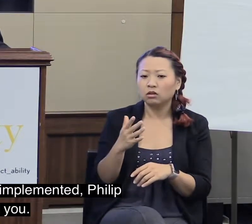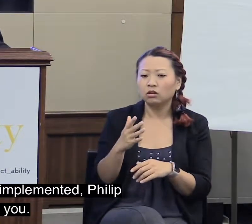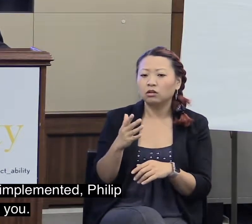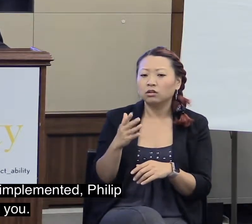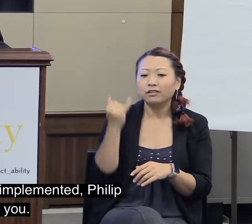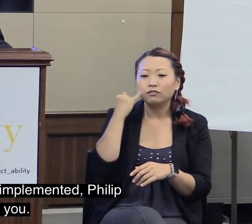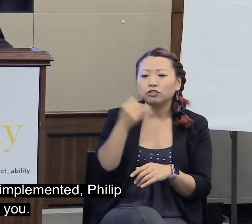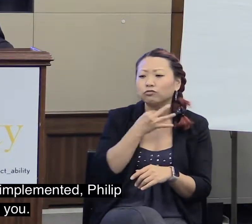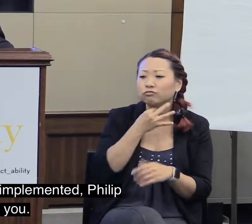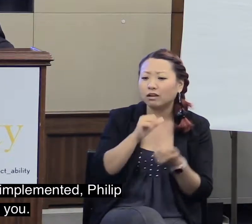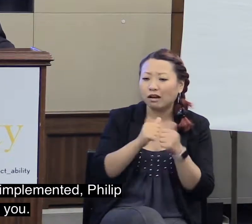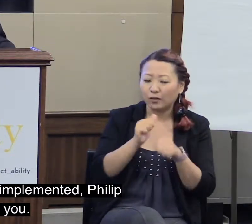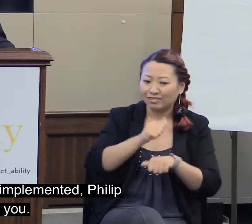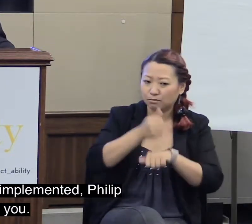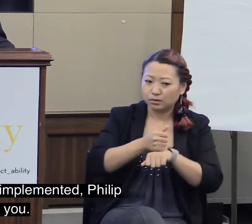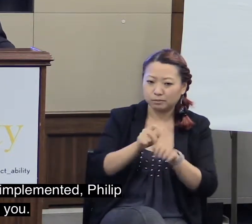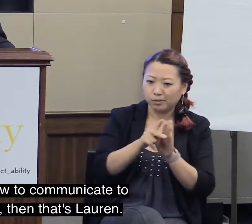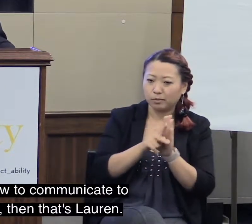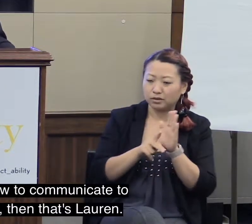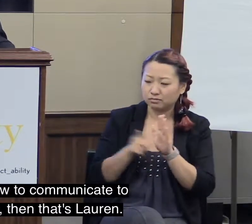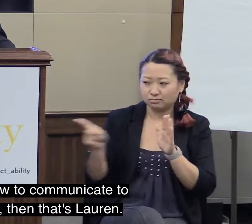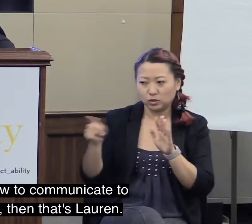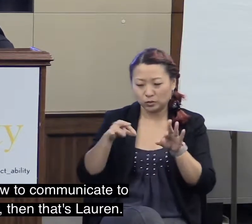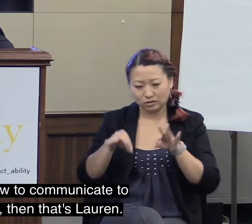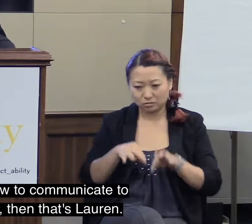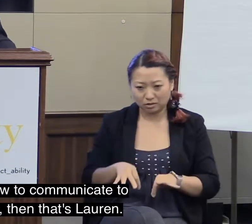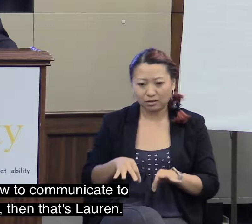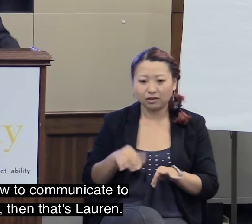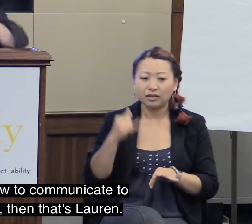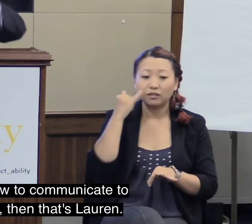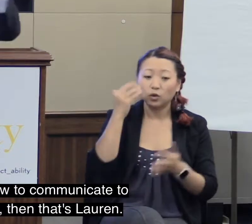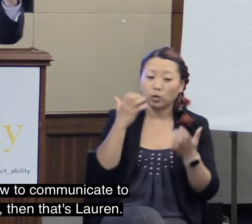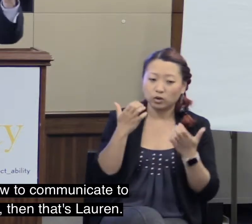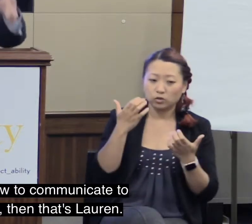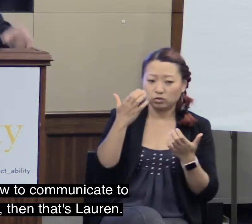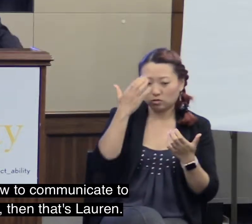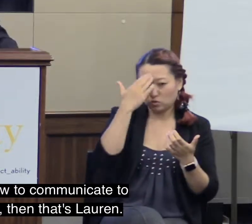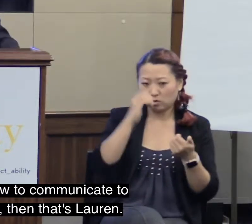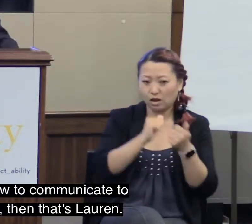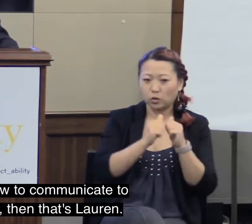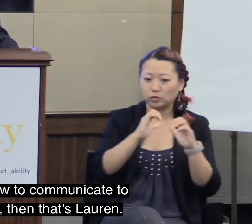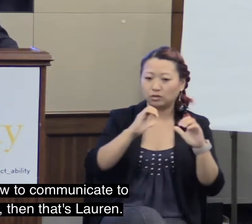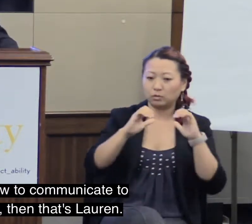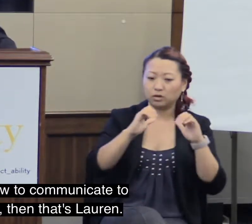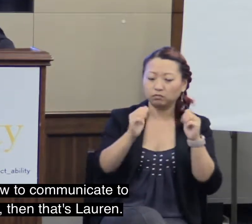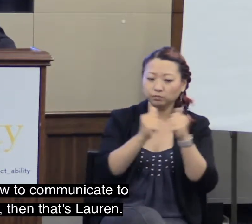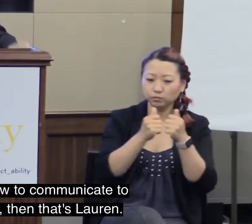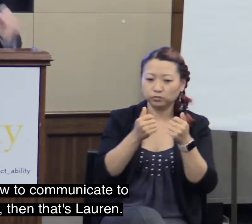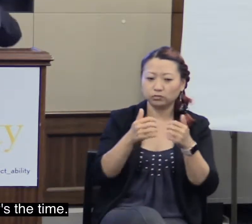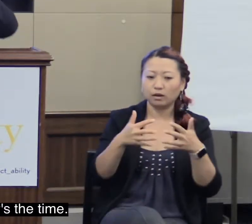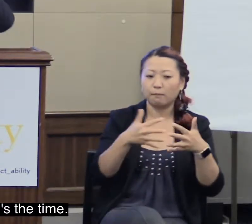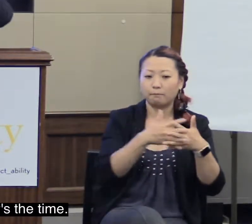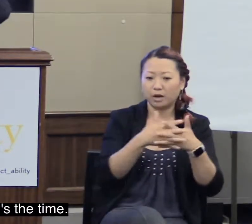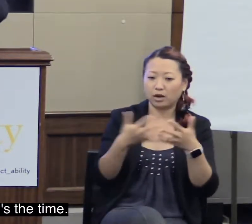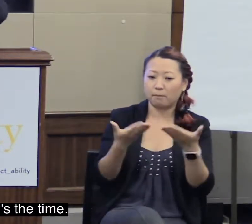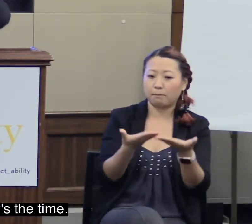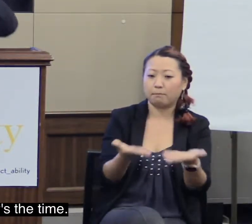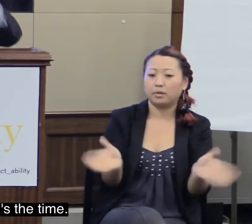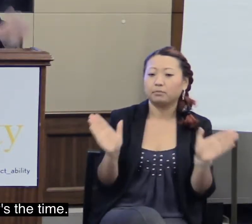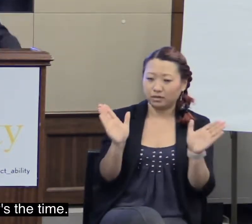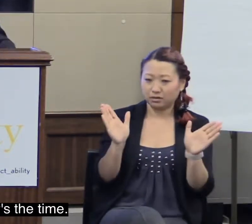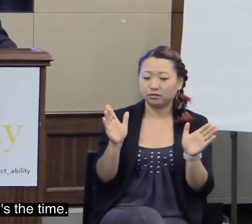implemented, Philip will help to tell you, and I will also. And if you want to know how to communicate it to the American public, then that's Lauren. So